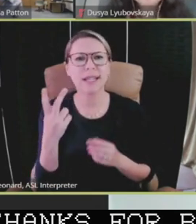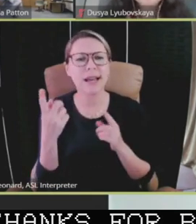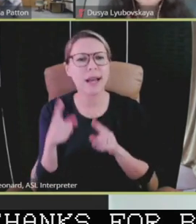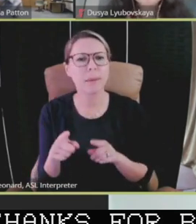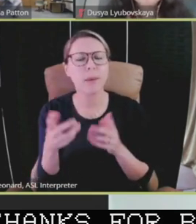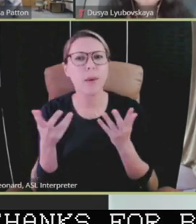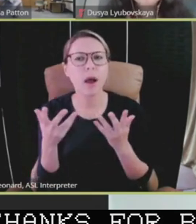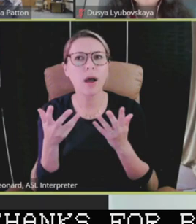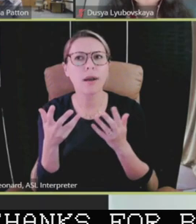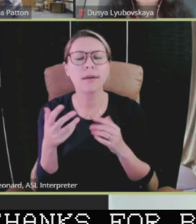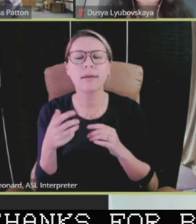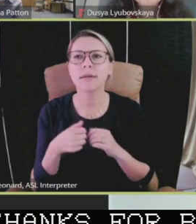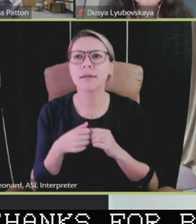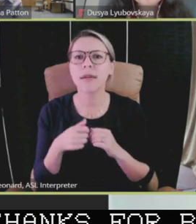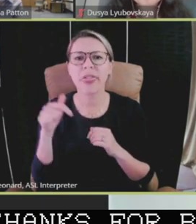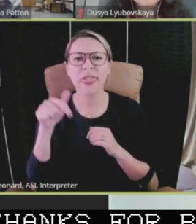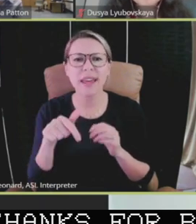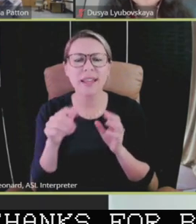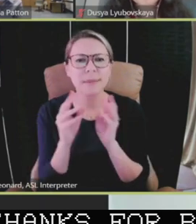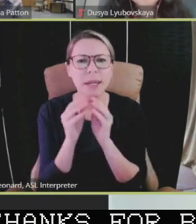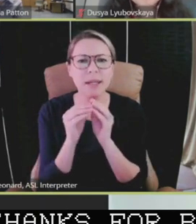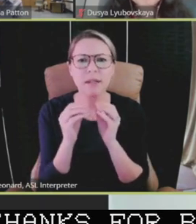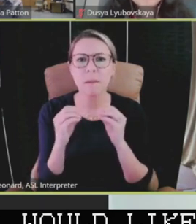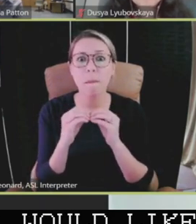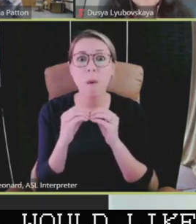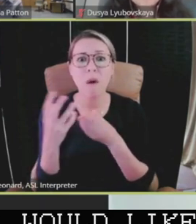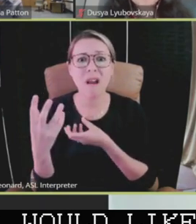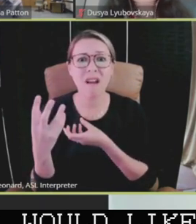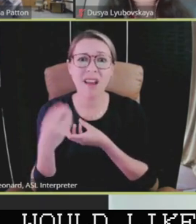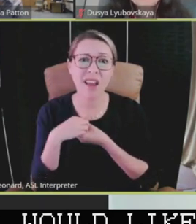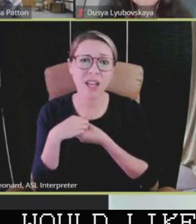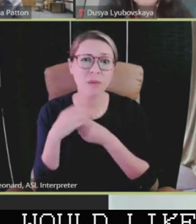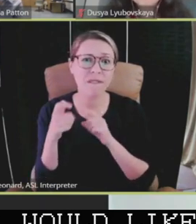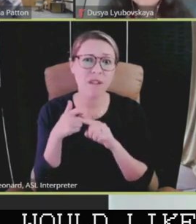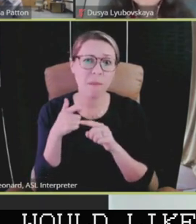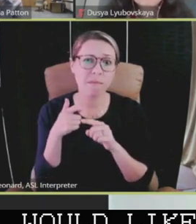I'd like to see these meetings with more engagement from the public as well.